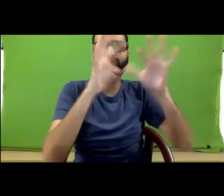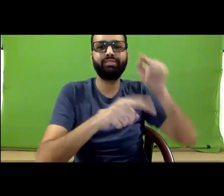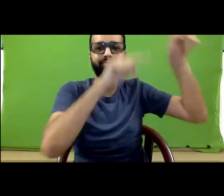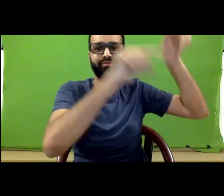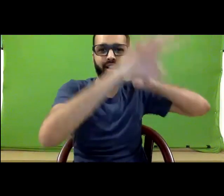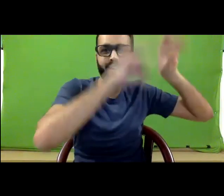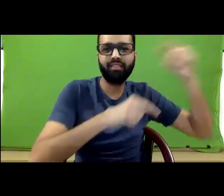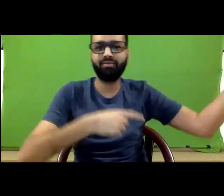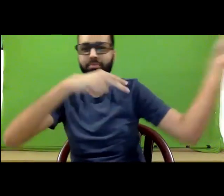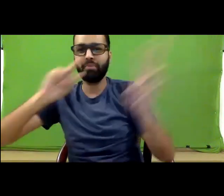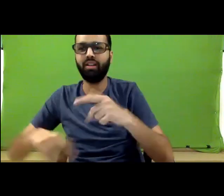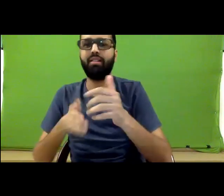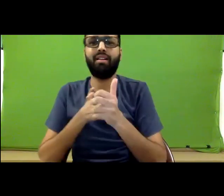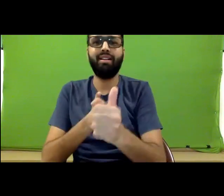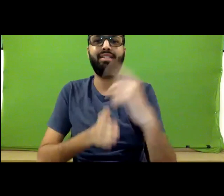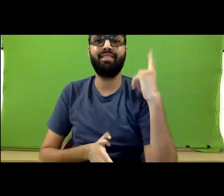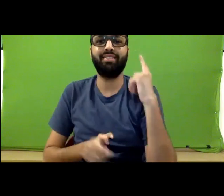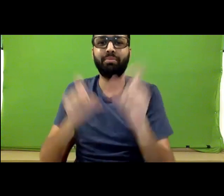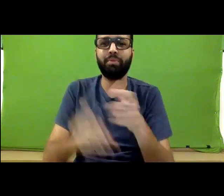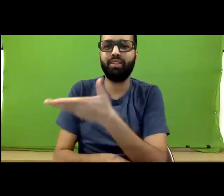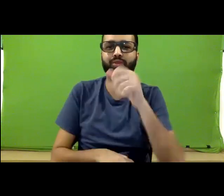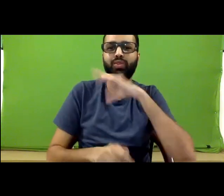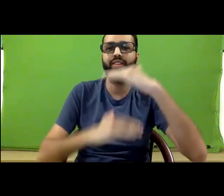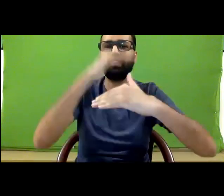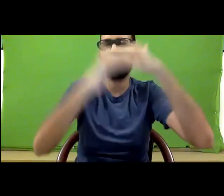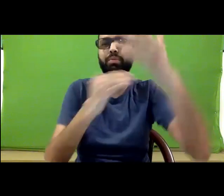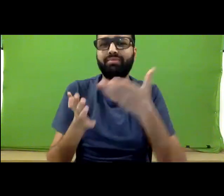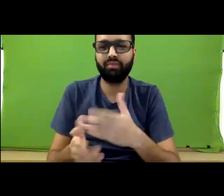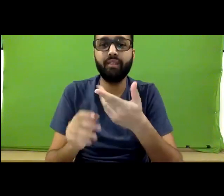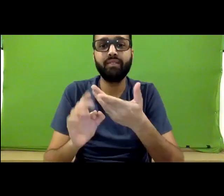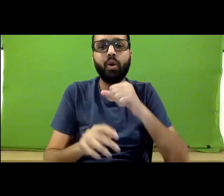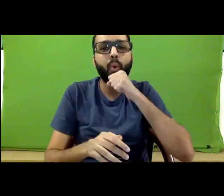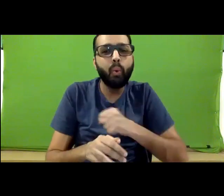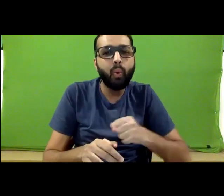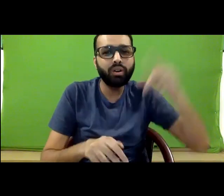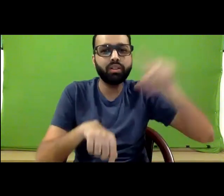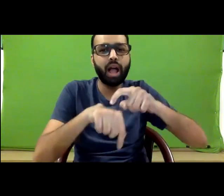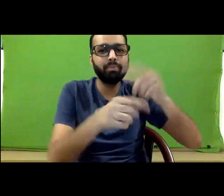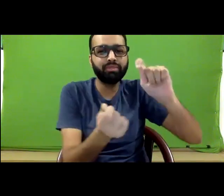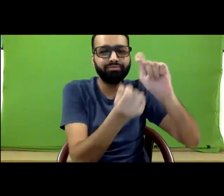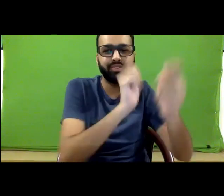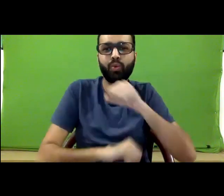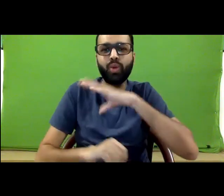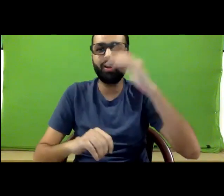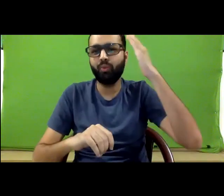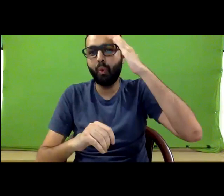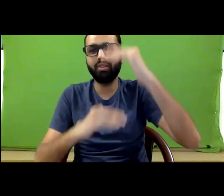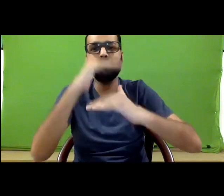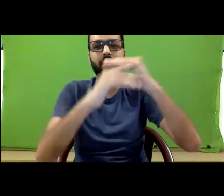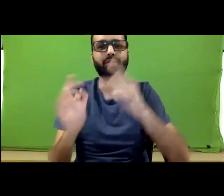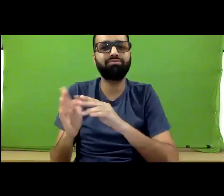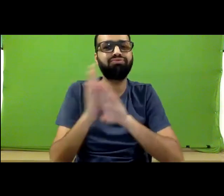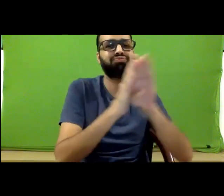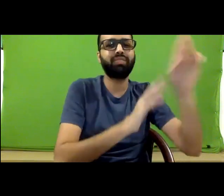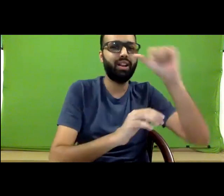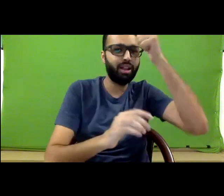can have, so that they can also travel around the world and read about it and learn, and then can become youth leaders here and develop their old countries. Because obviously the